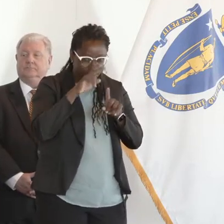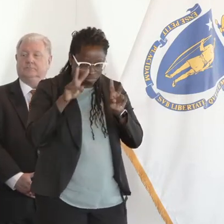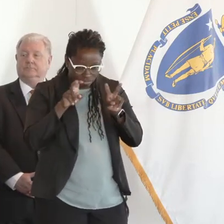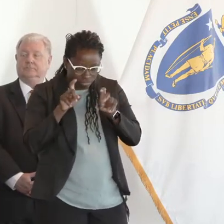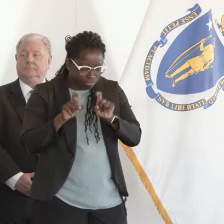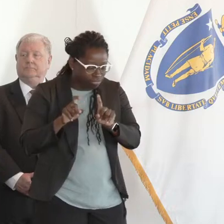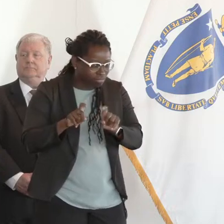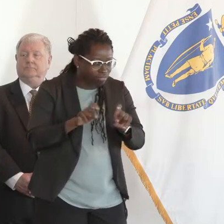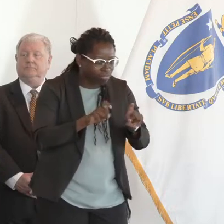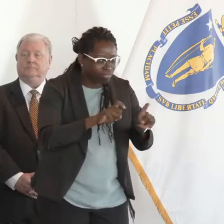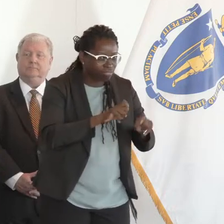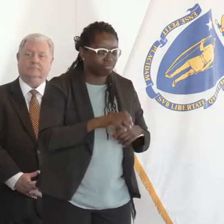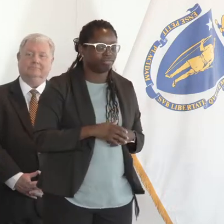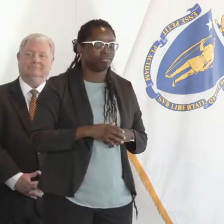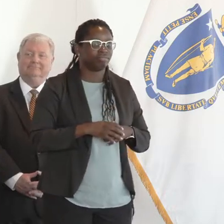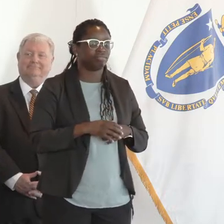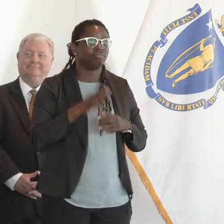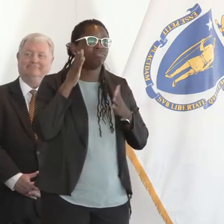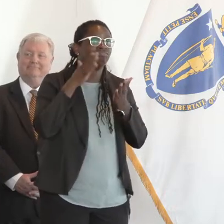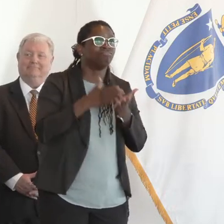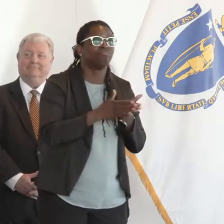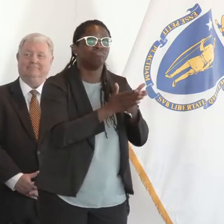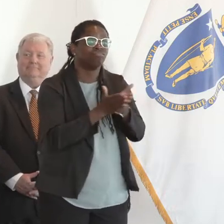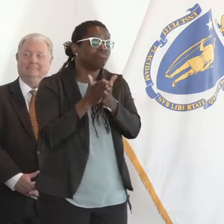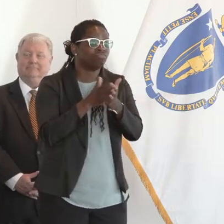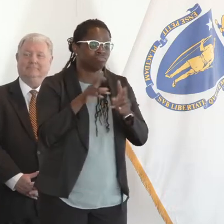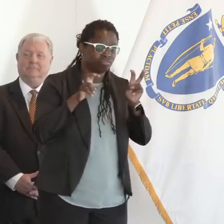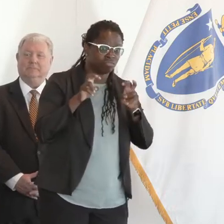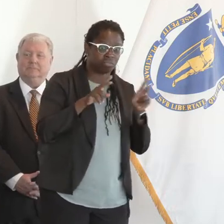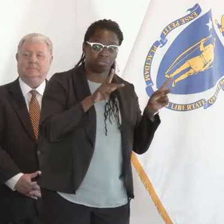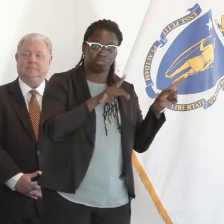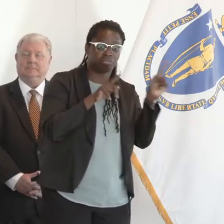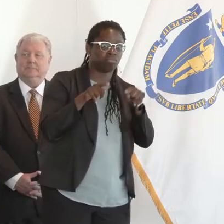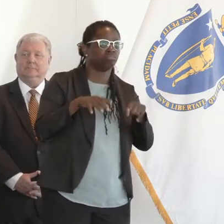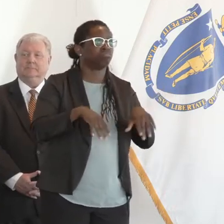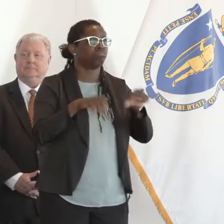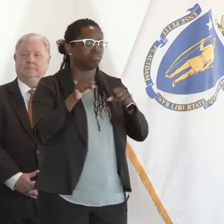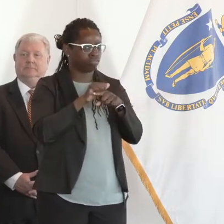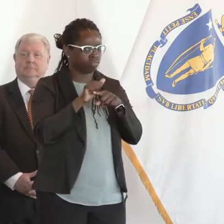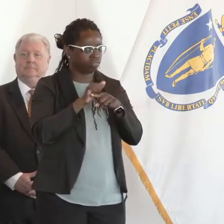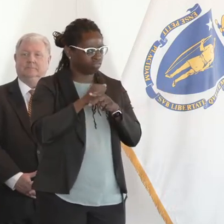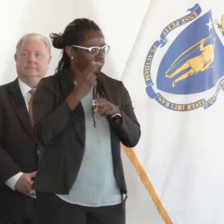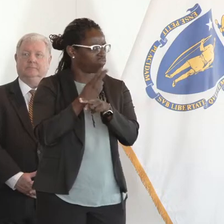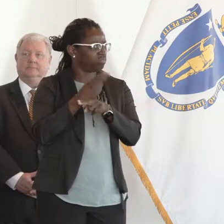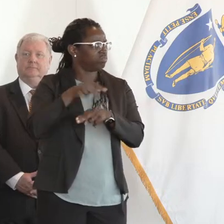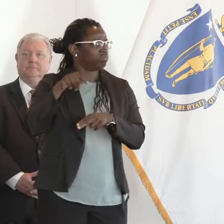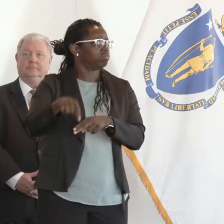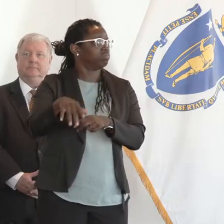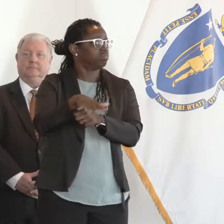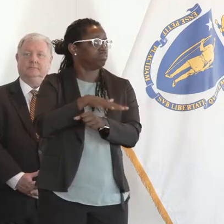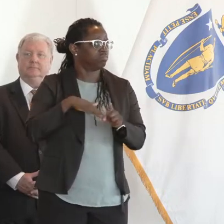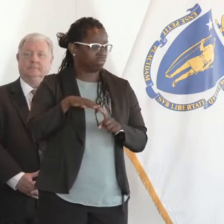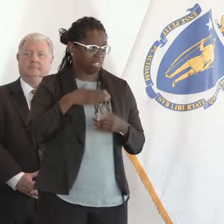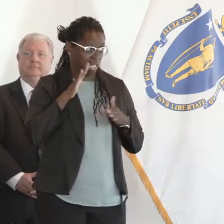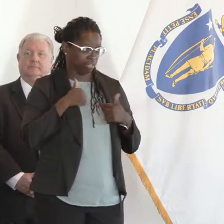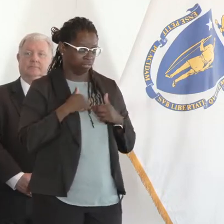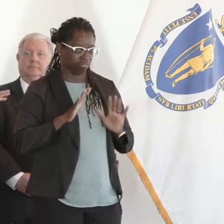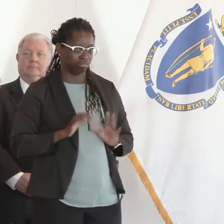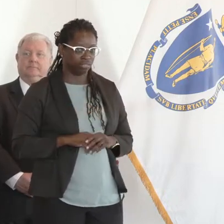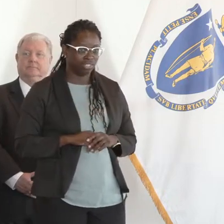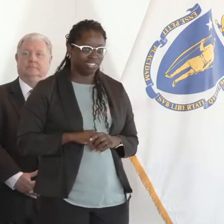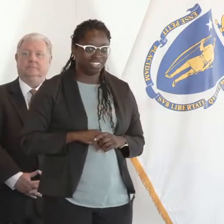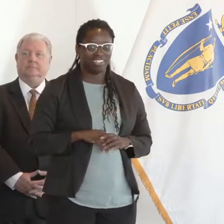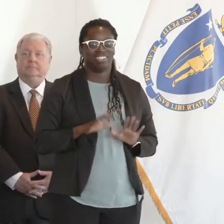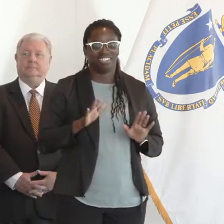trained mariners and not the likes of us. But it gave a great representation of what it's like as we were navigating our way